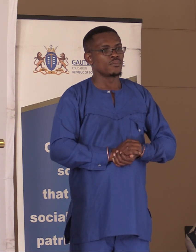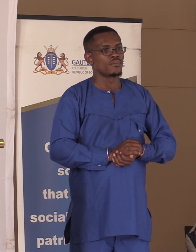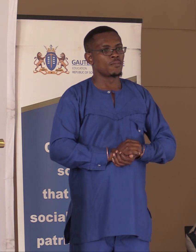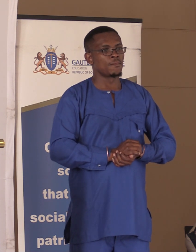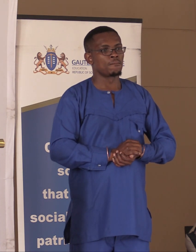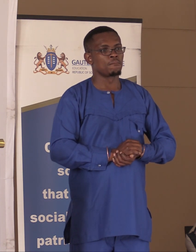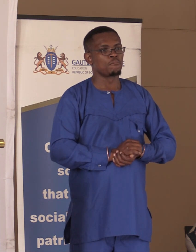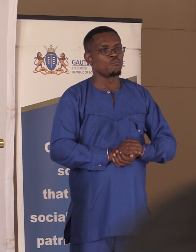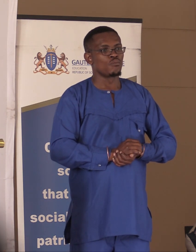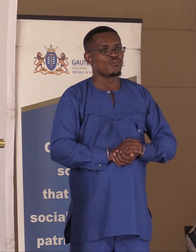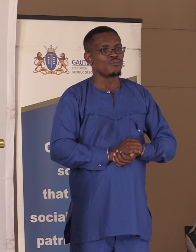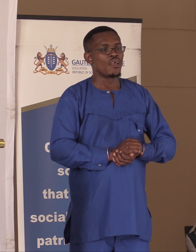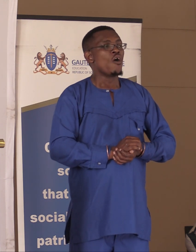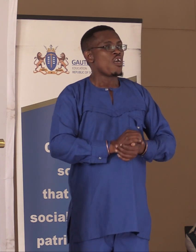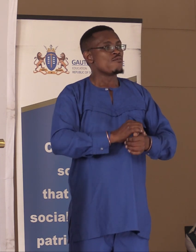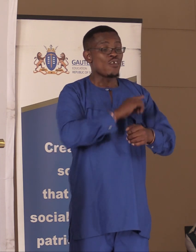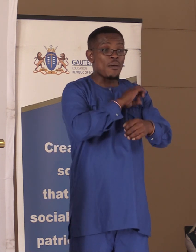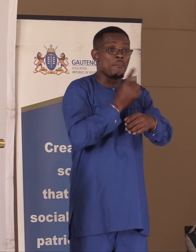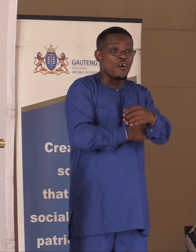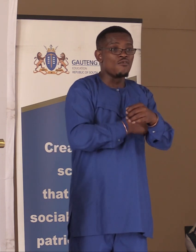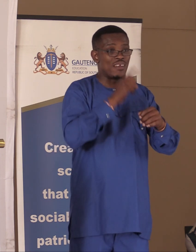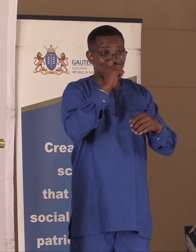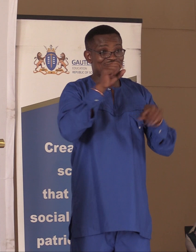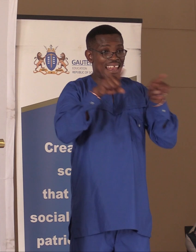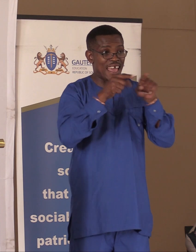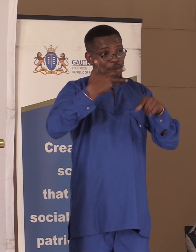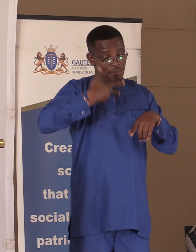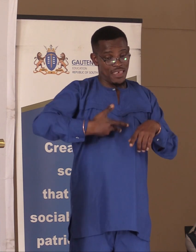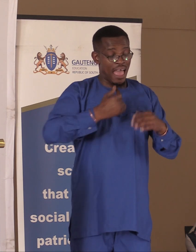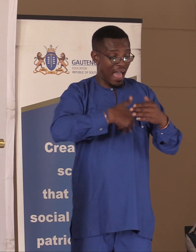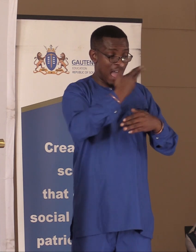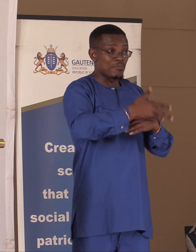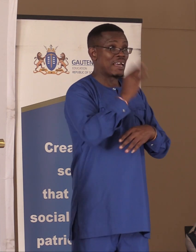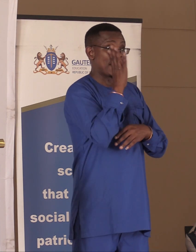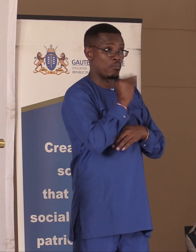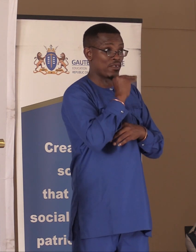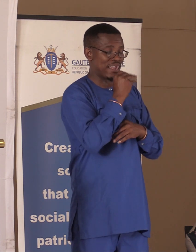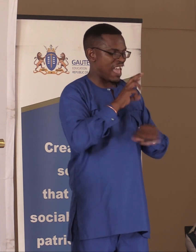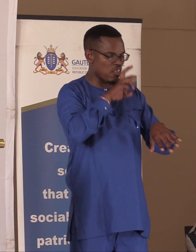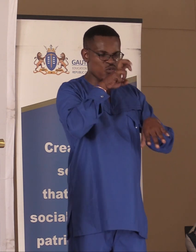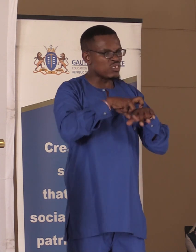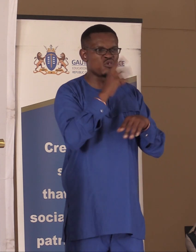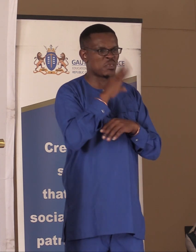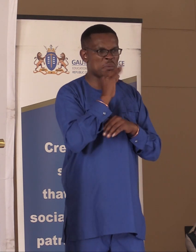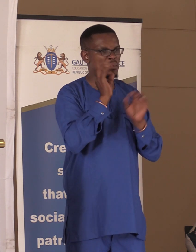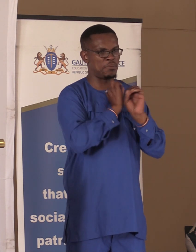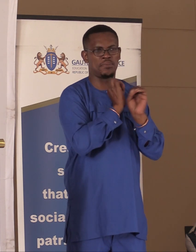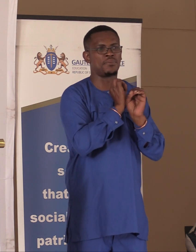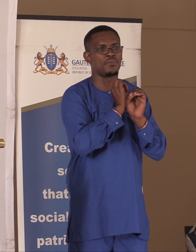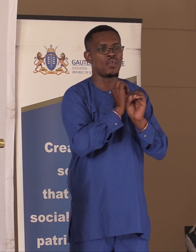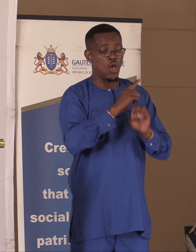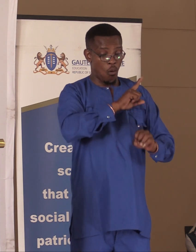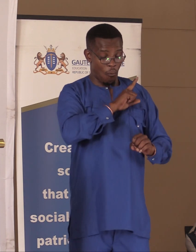know if you've got a powerful sister like me after she has spoken you don't want to speak but because of